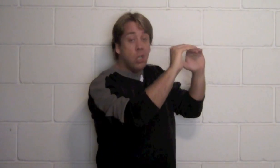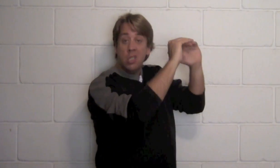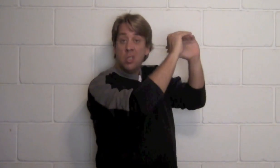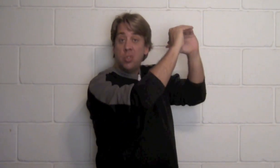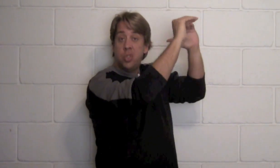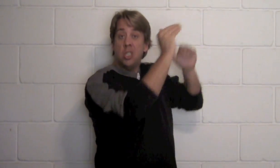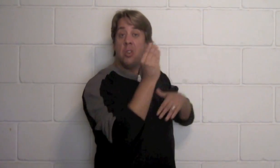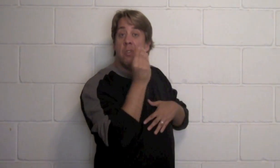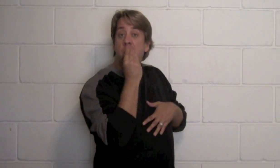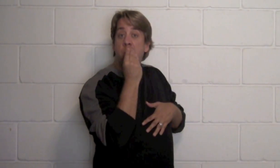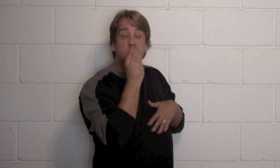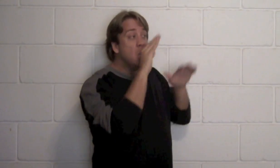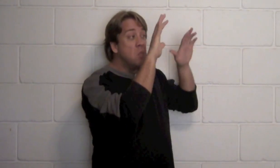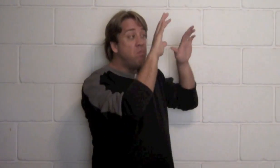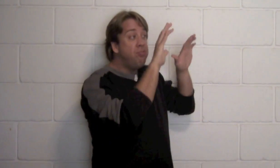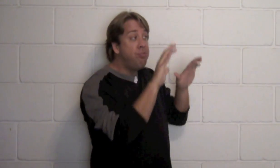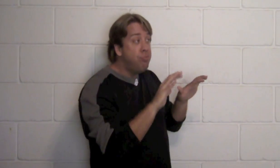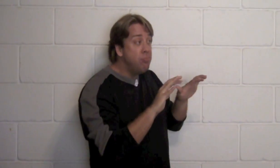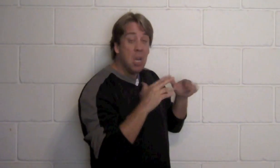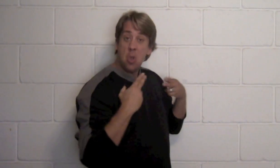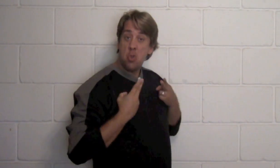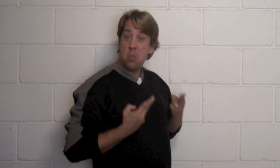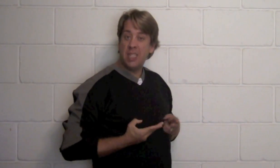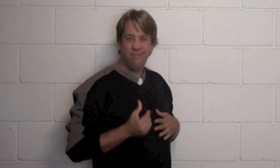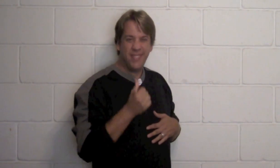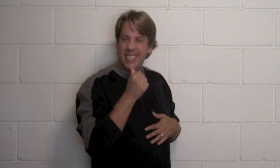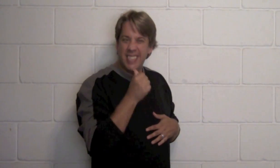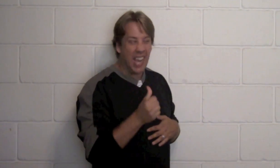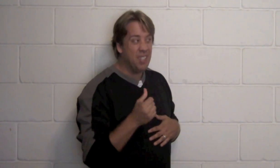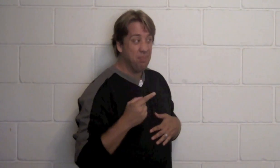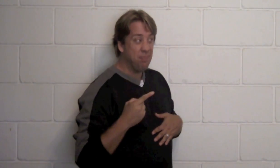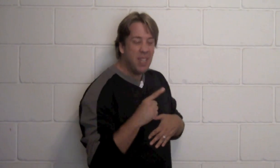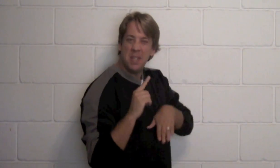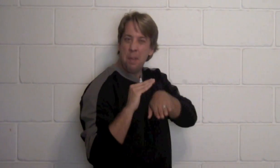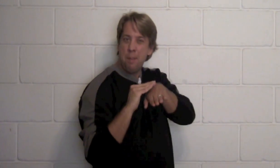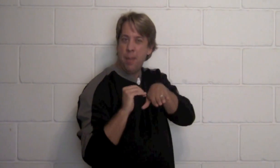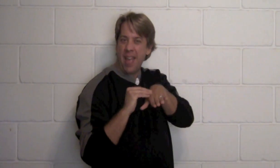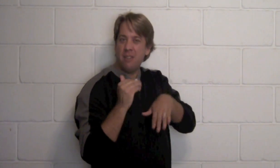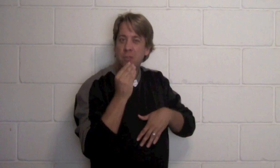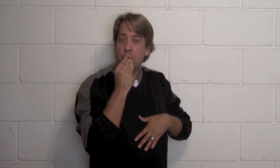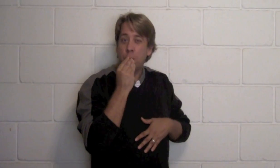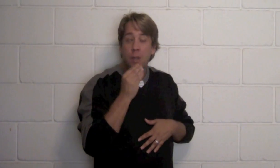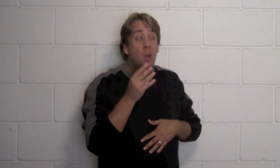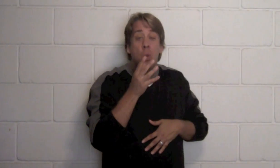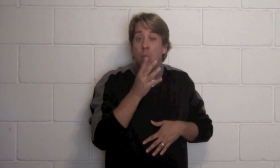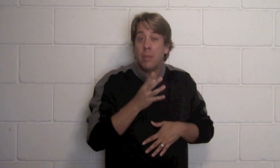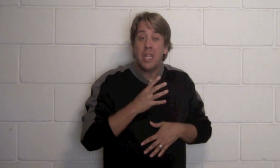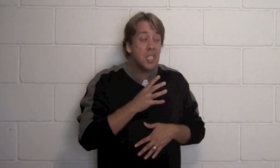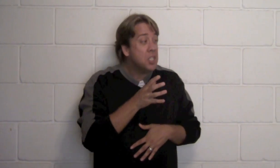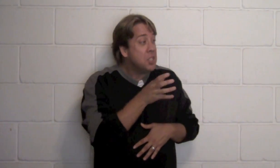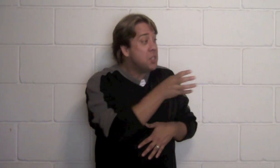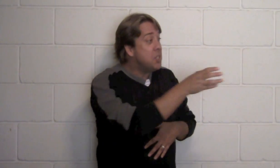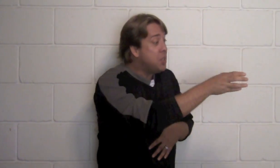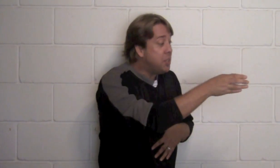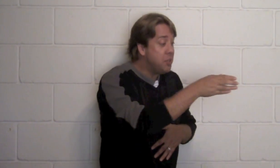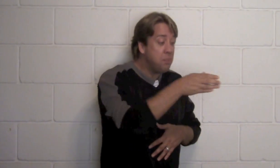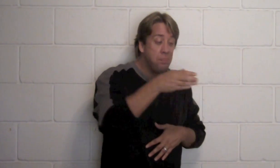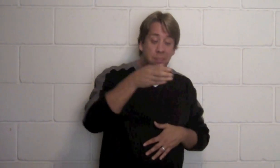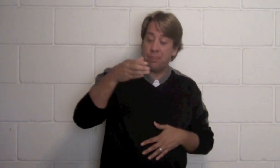She went over to the shelves in the pet food area. She grabbed a